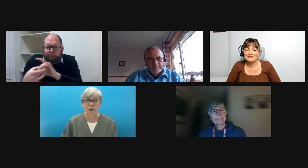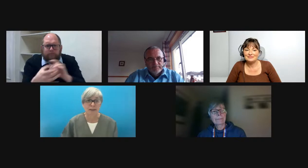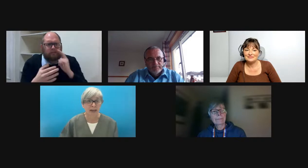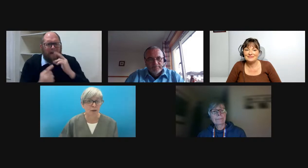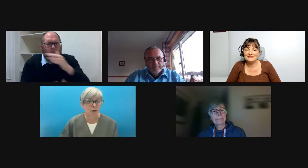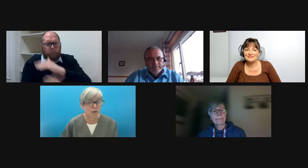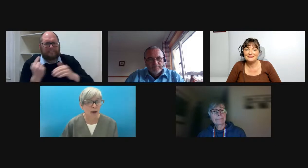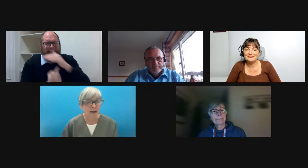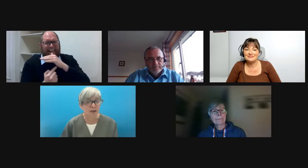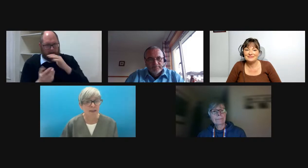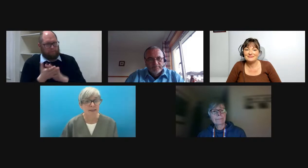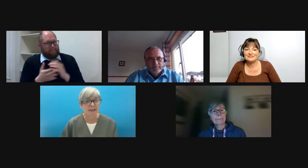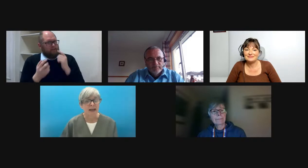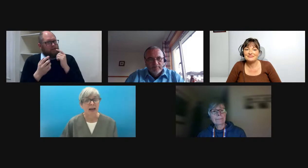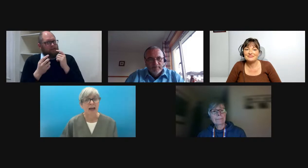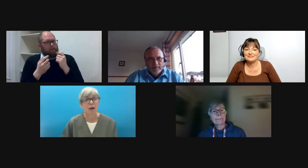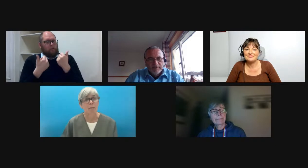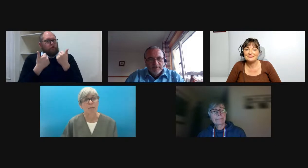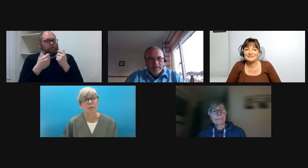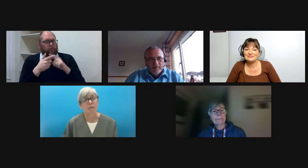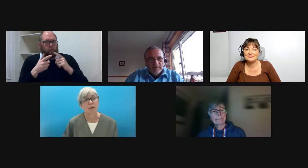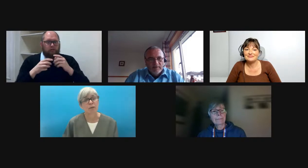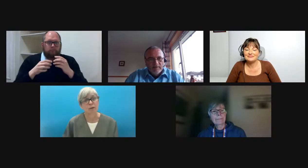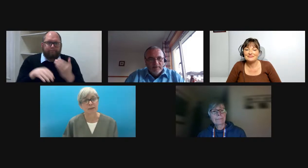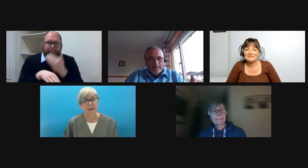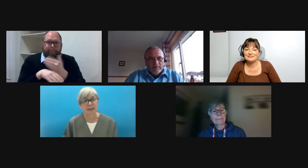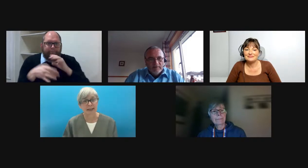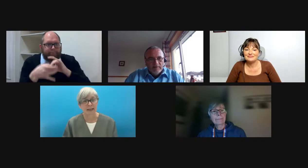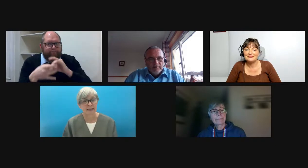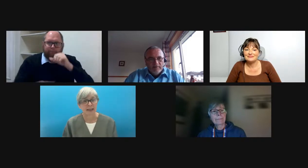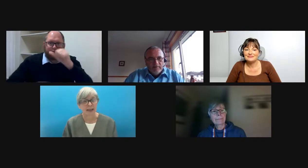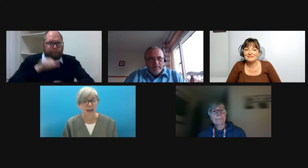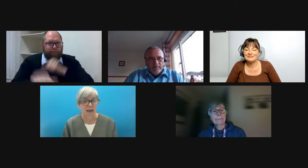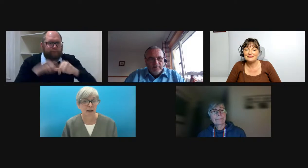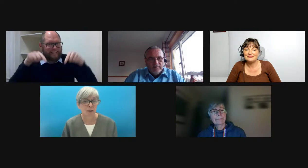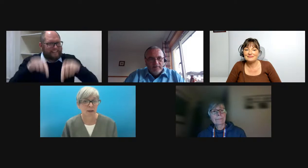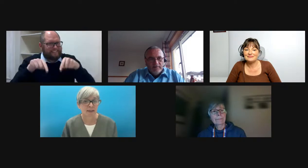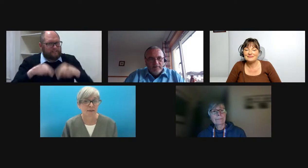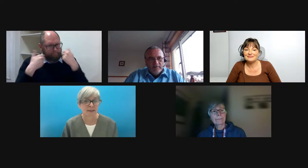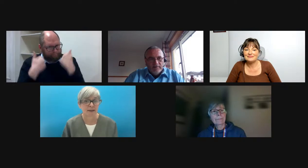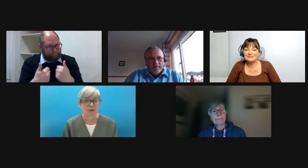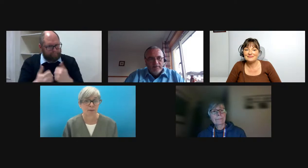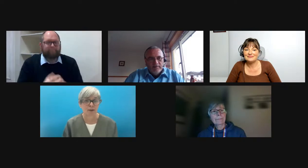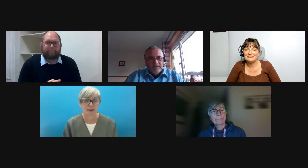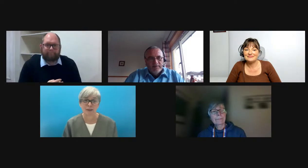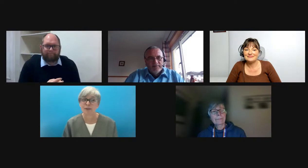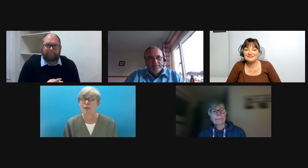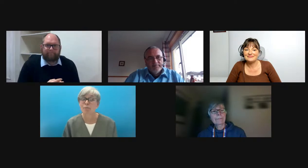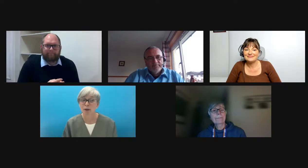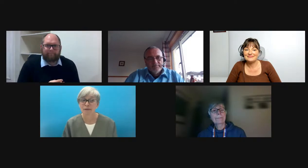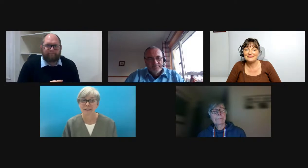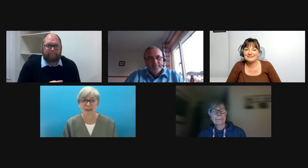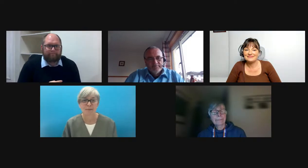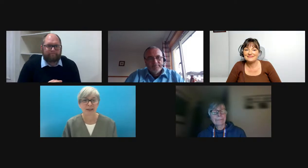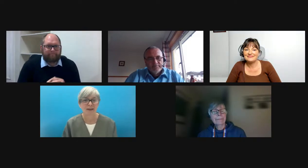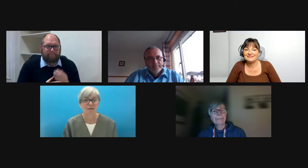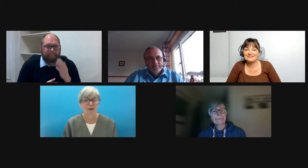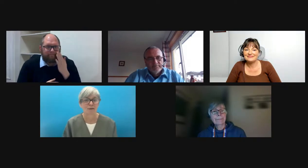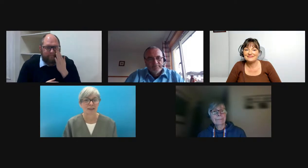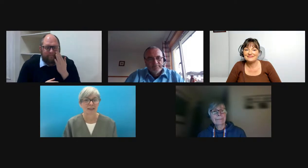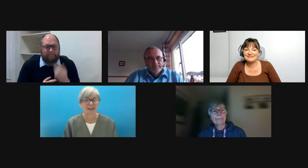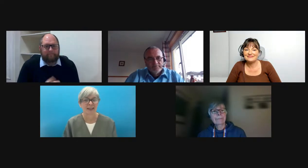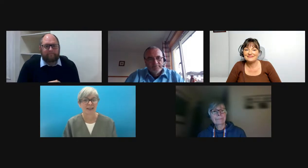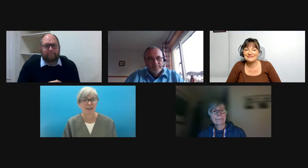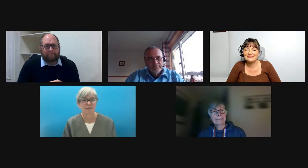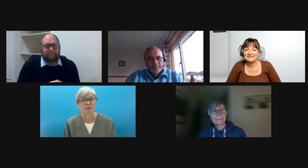which may contain new actions, which will facilitate equality for the deaf community. So it's the perfect time to get